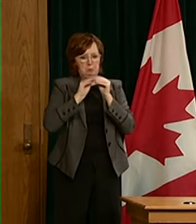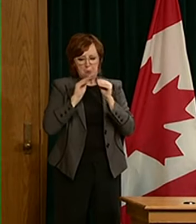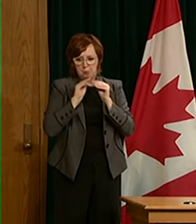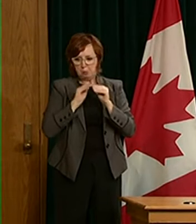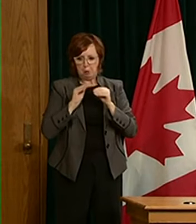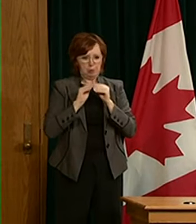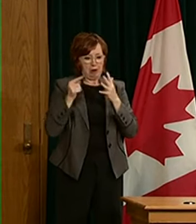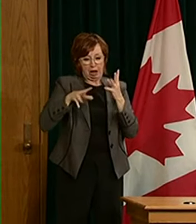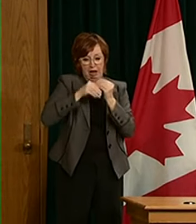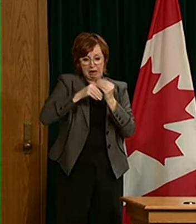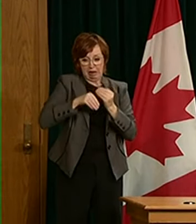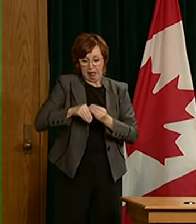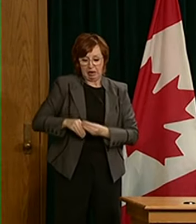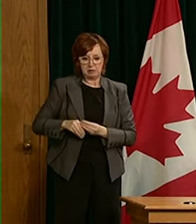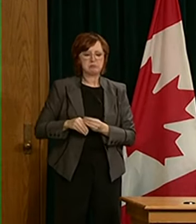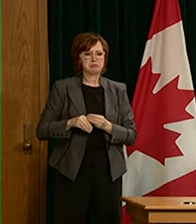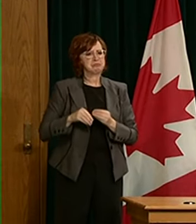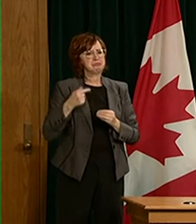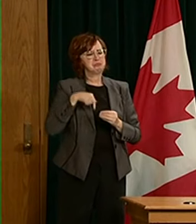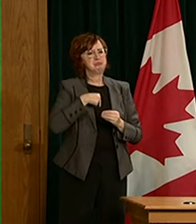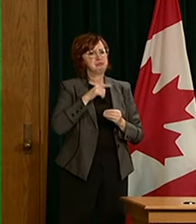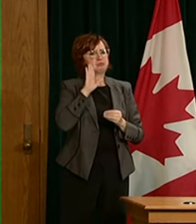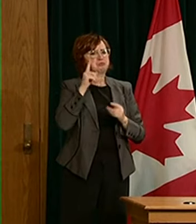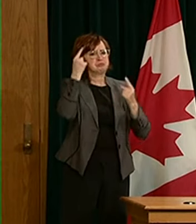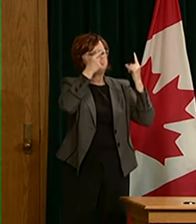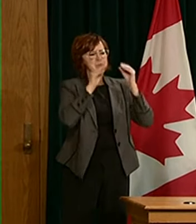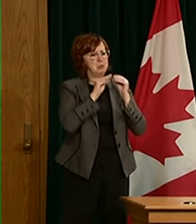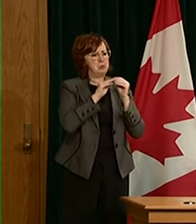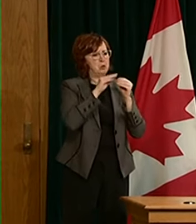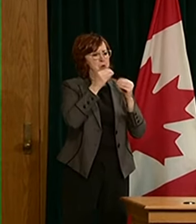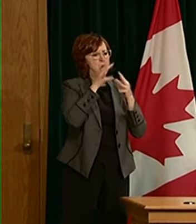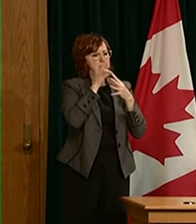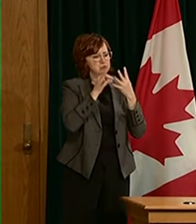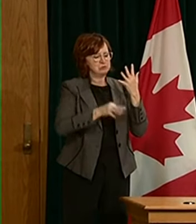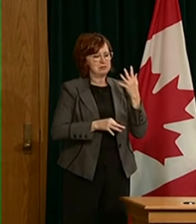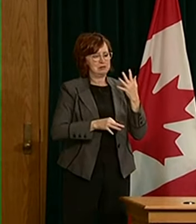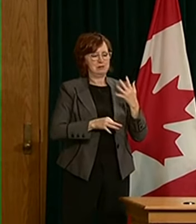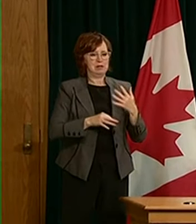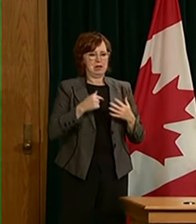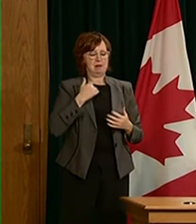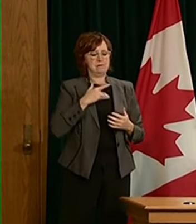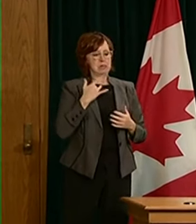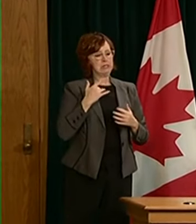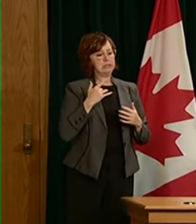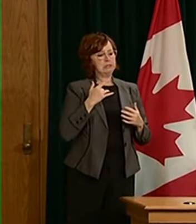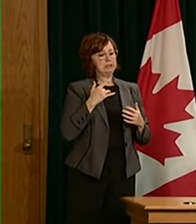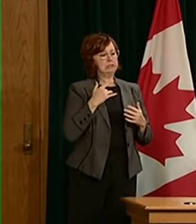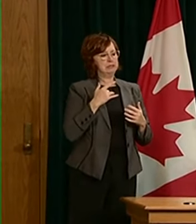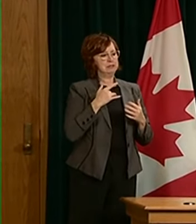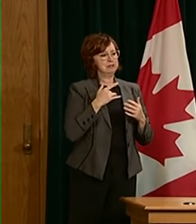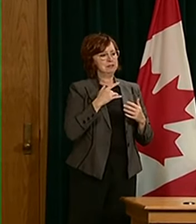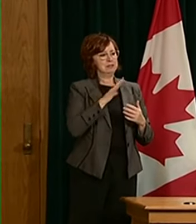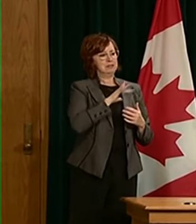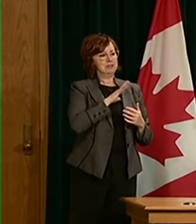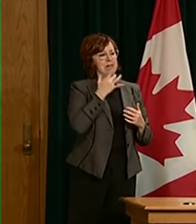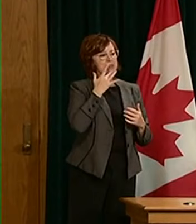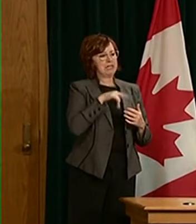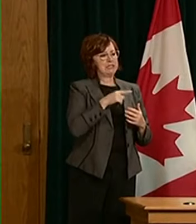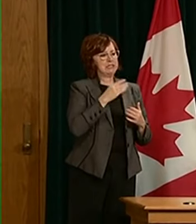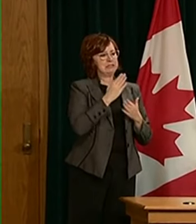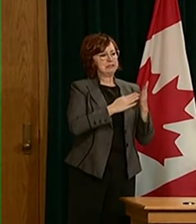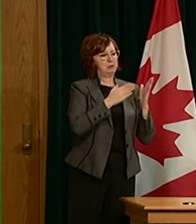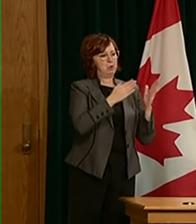being considered. I do think that we have advantages. We know that our population is more dispersed compared to